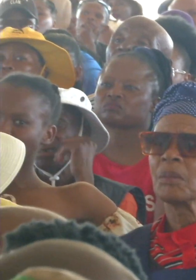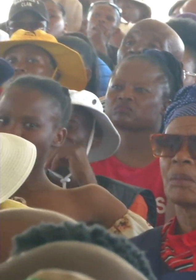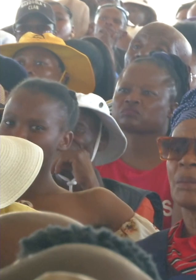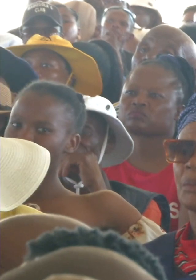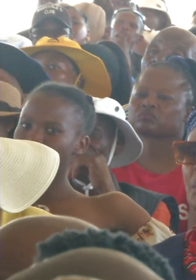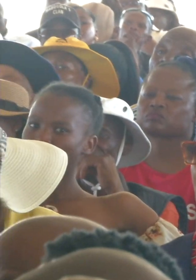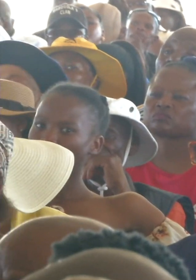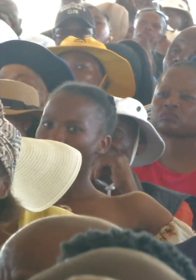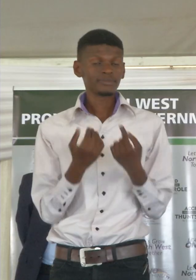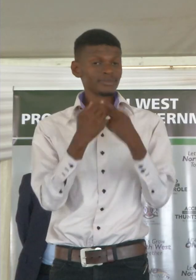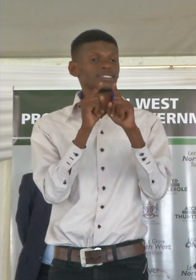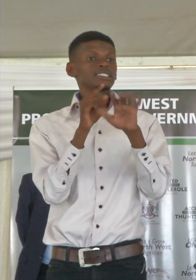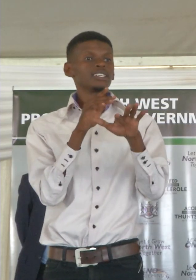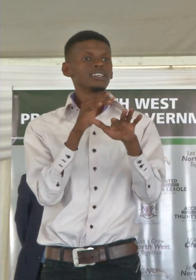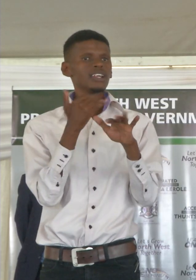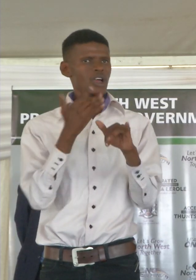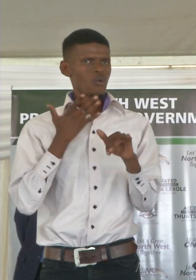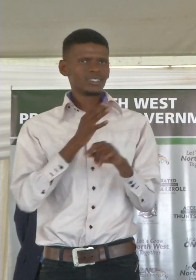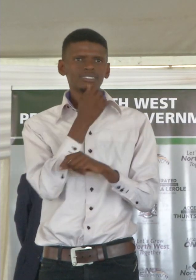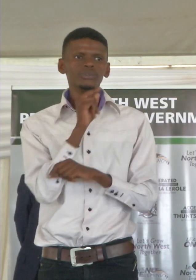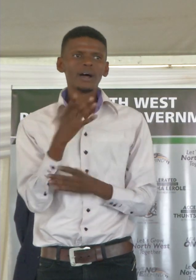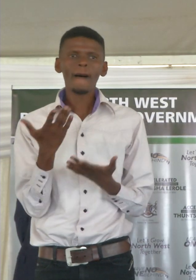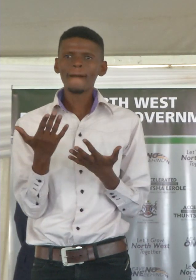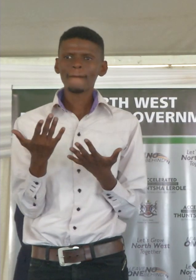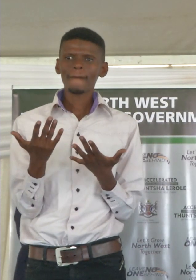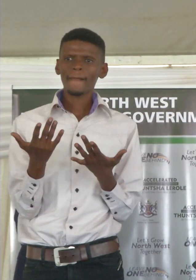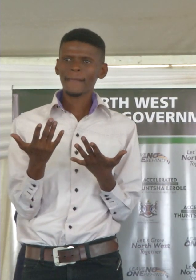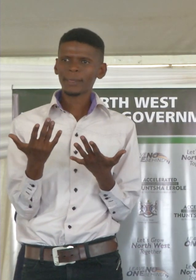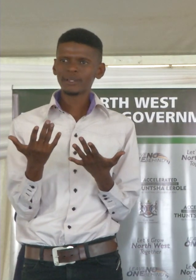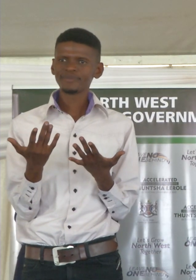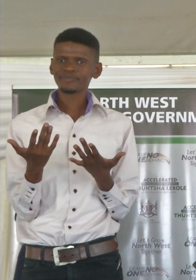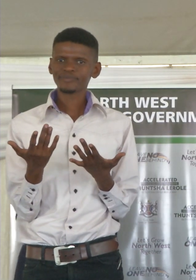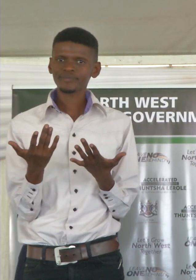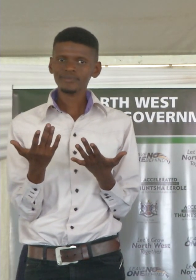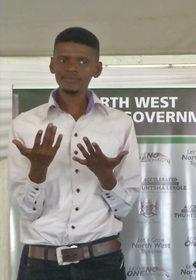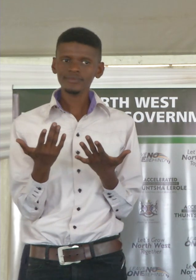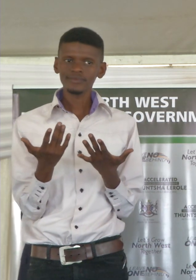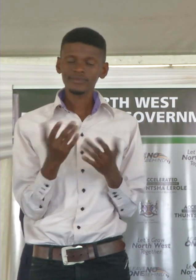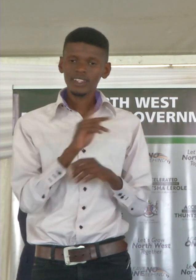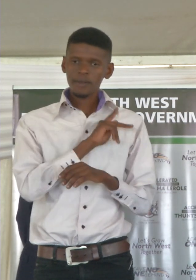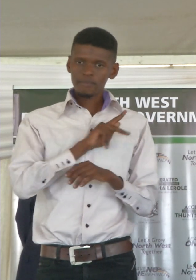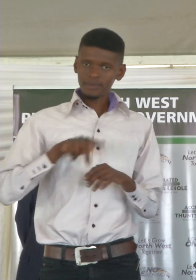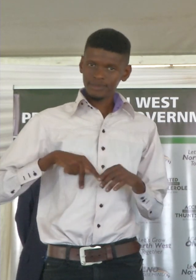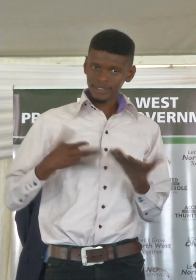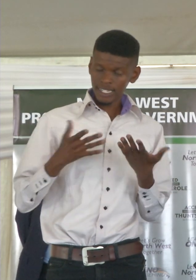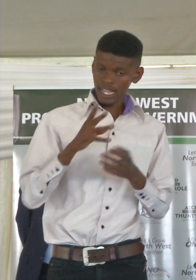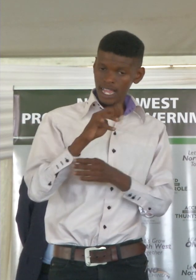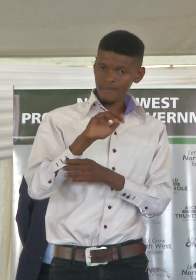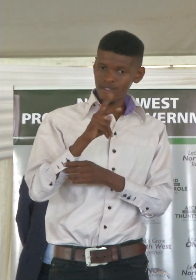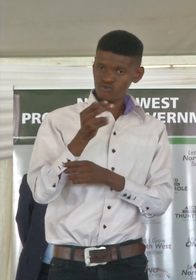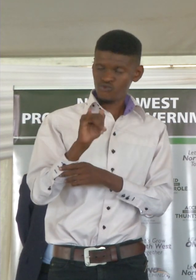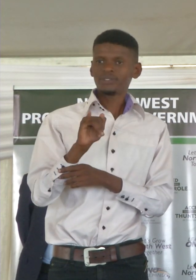But I want to say, Premier Maloy,